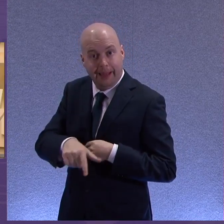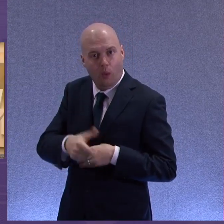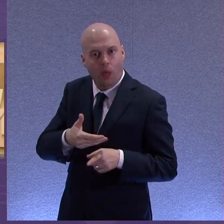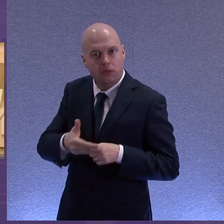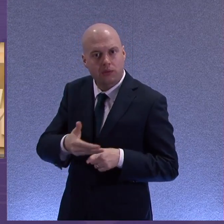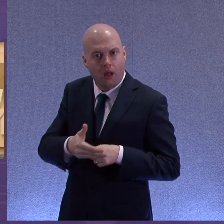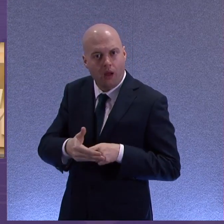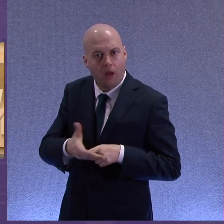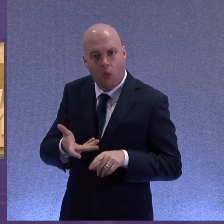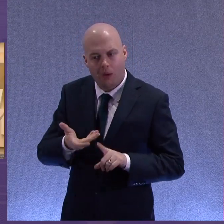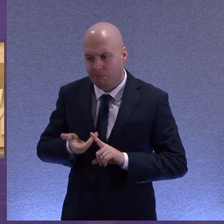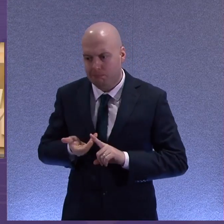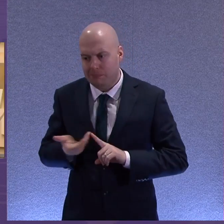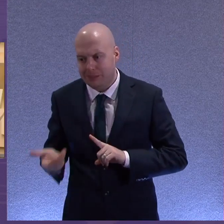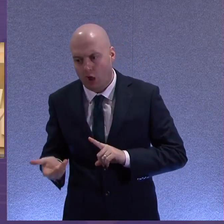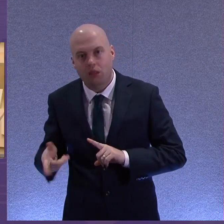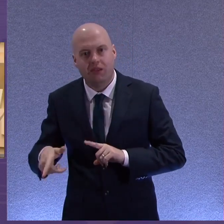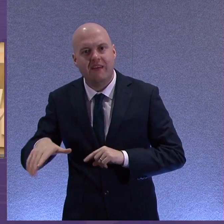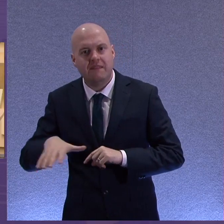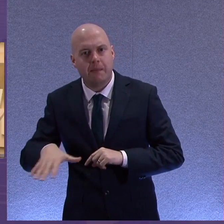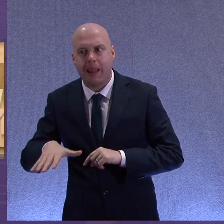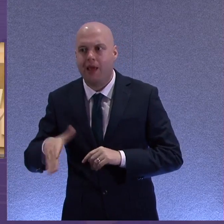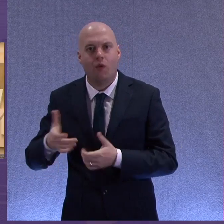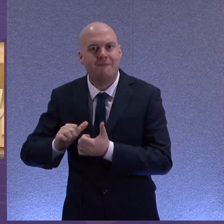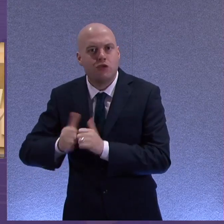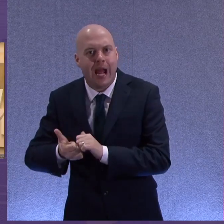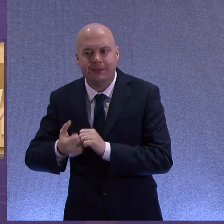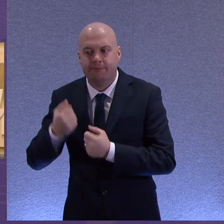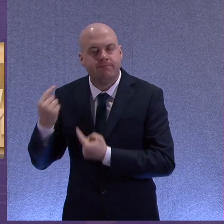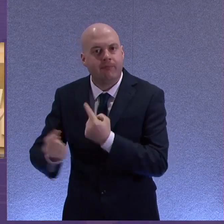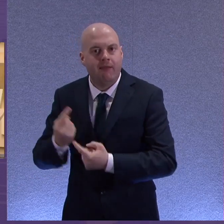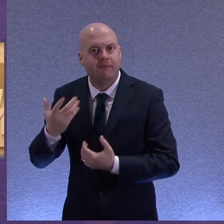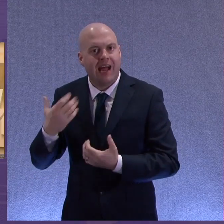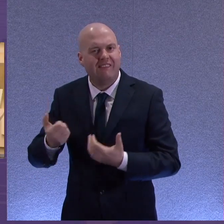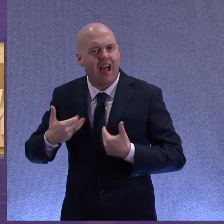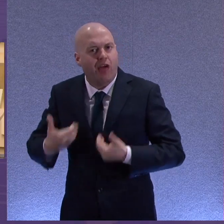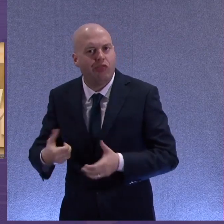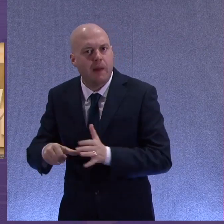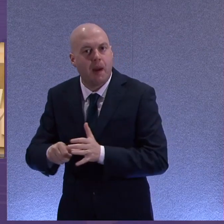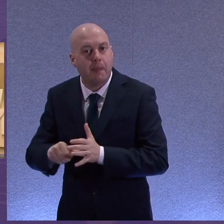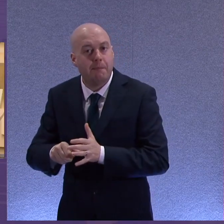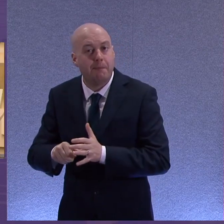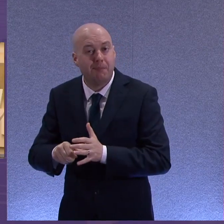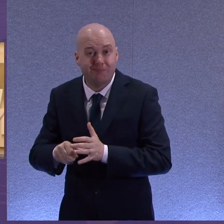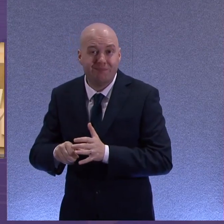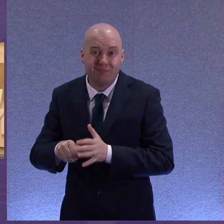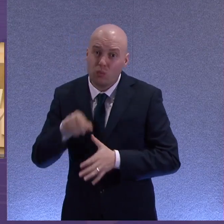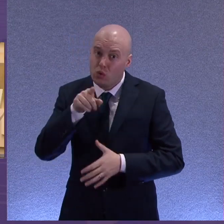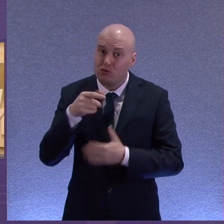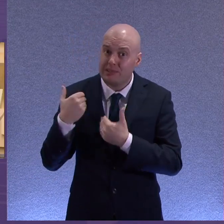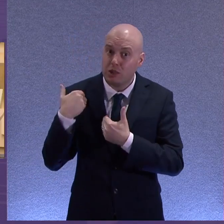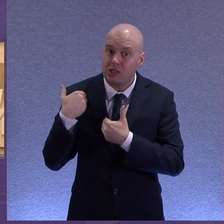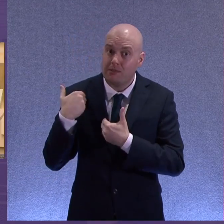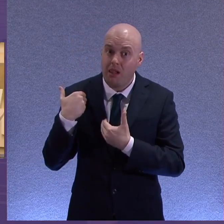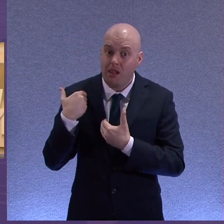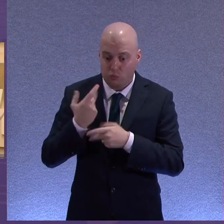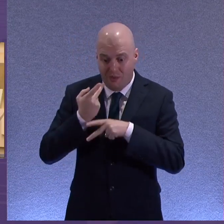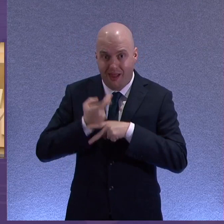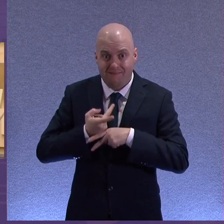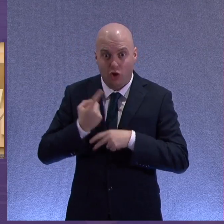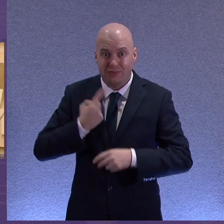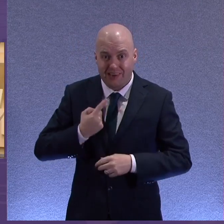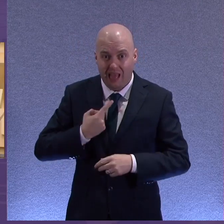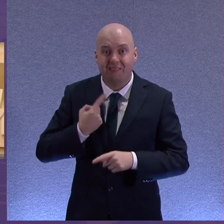potentially at significant risk. So we've all got to think about our responsibilities here. In terms of the comments about, we have